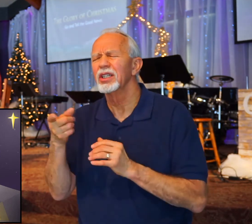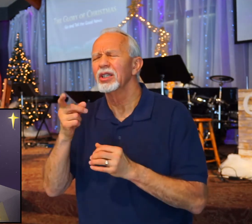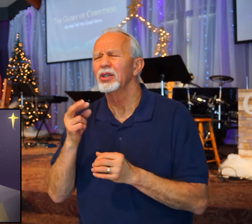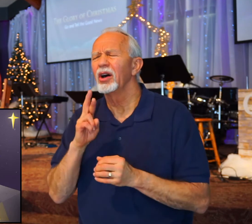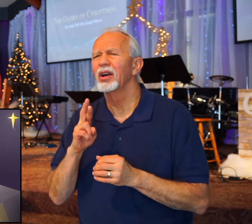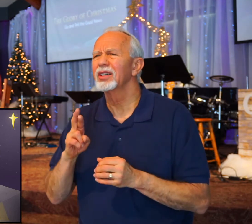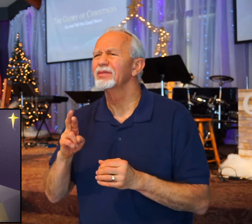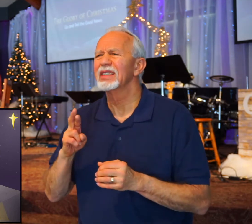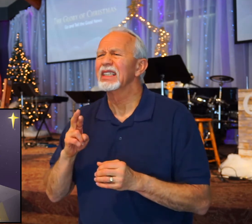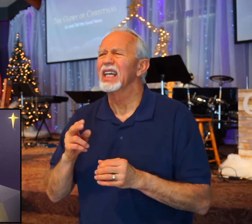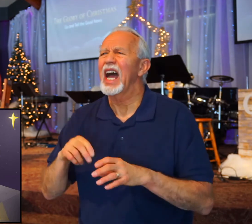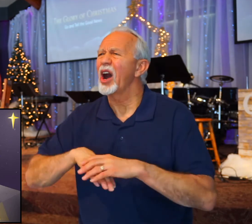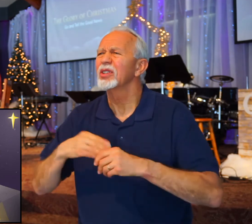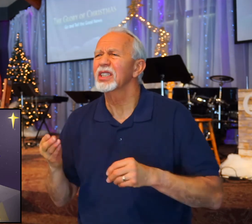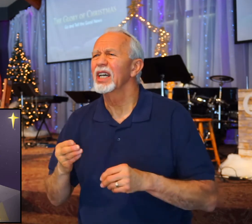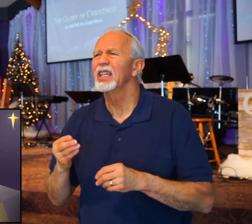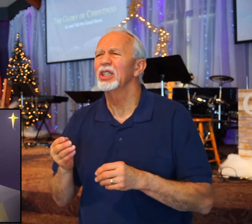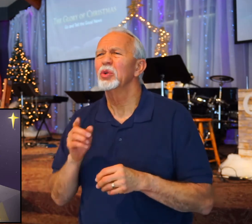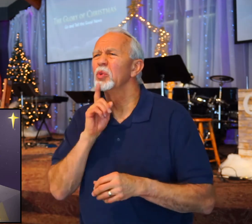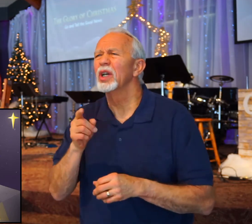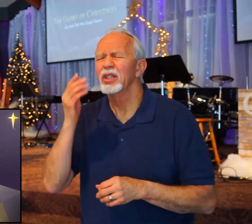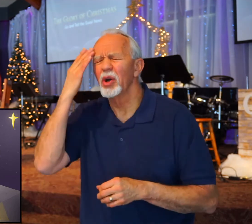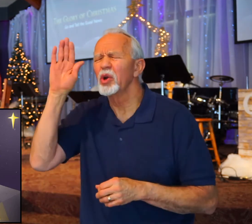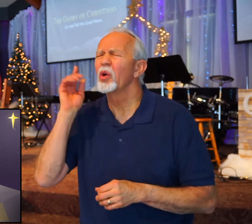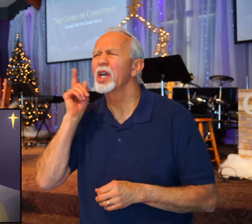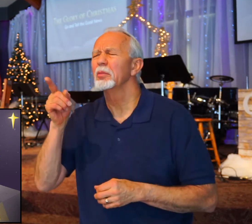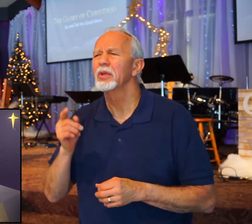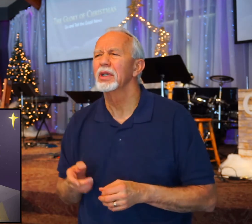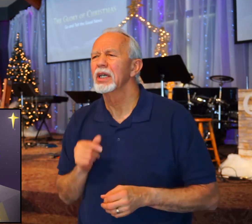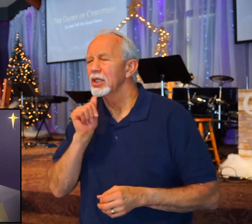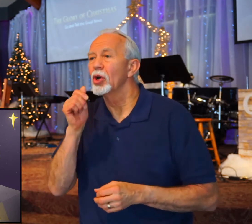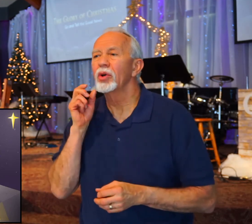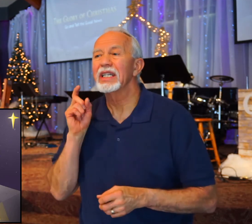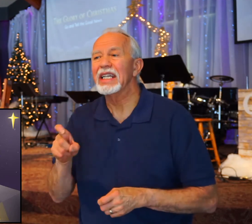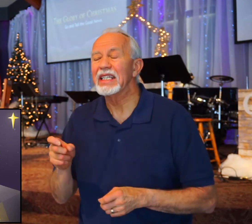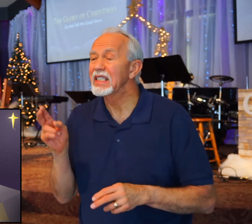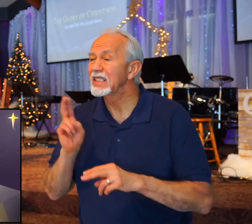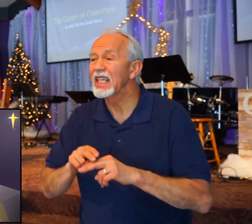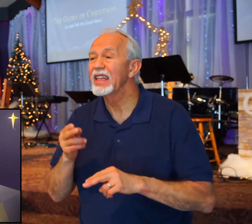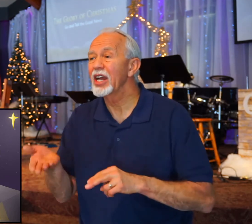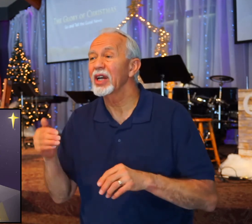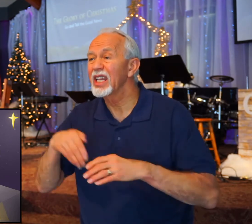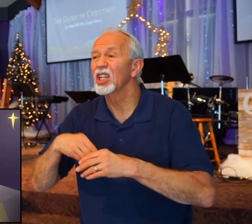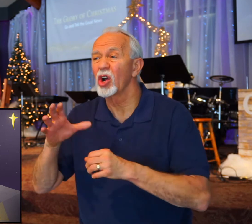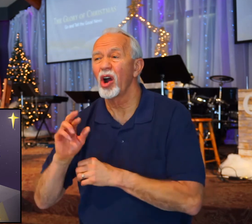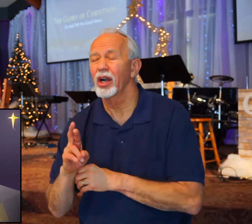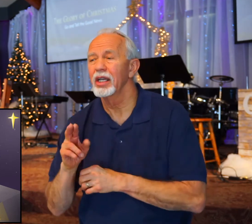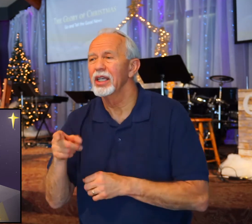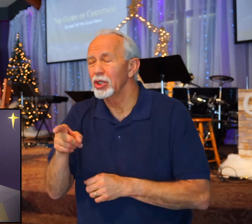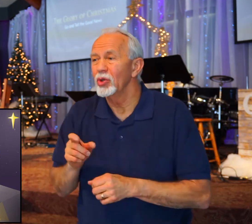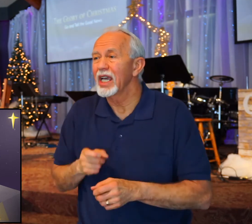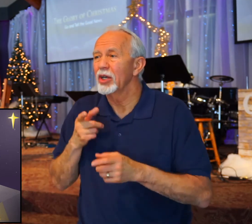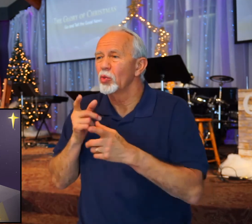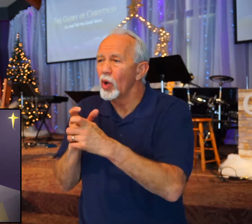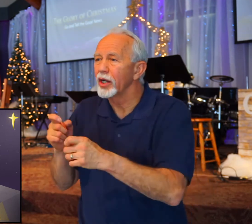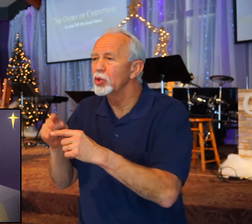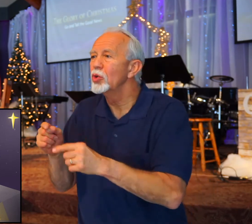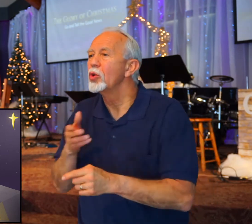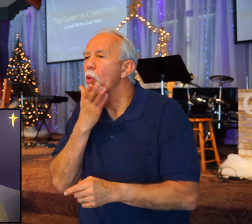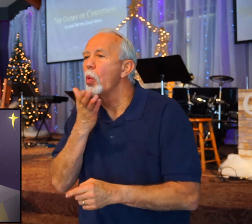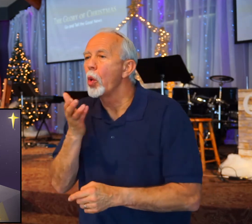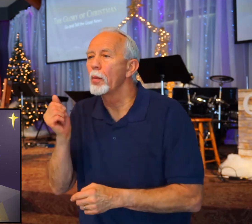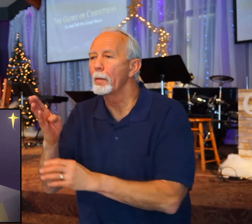you don't really know him? I want you to know that you don't have to sit there in the car, that you can run to the warm